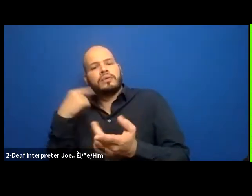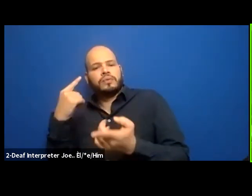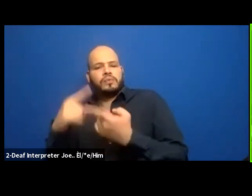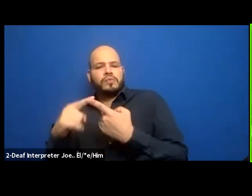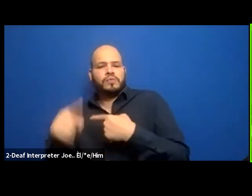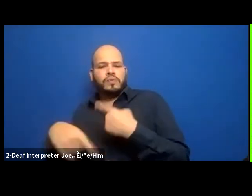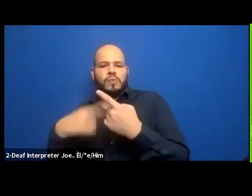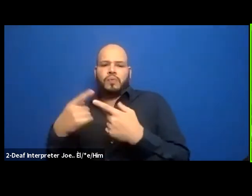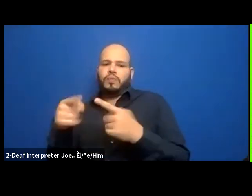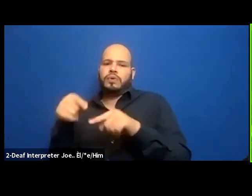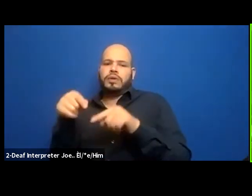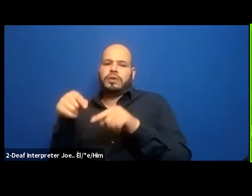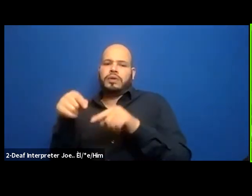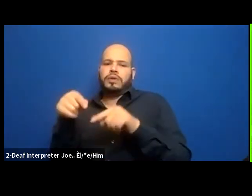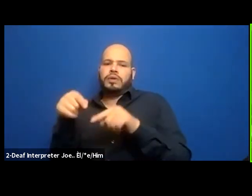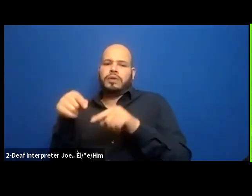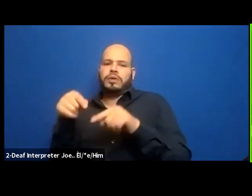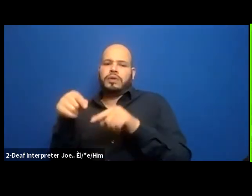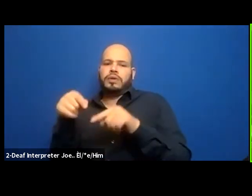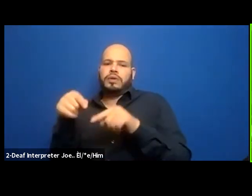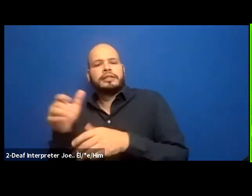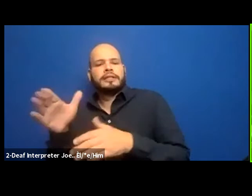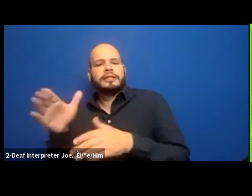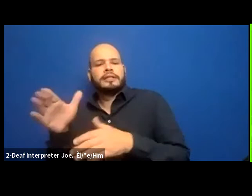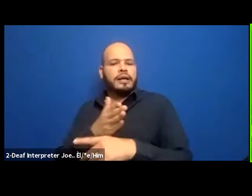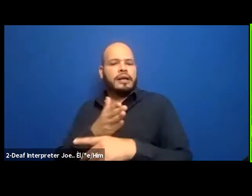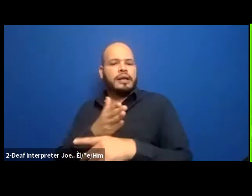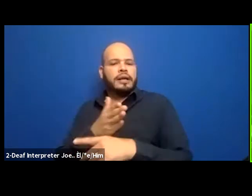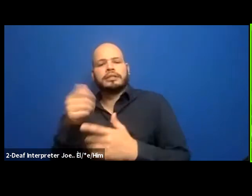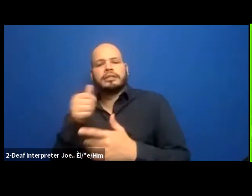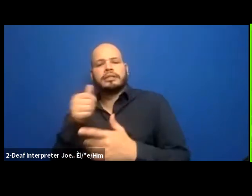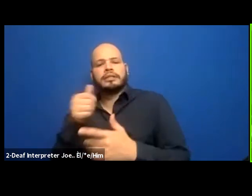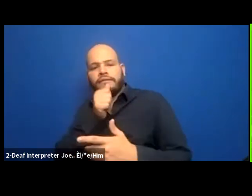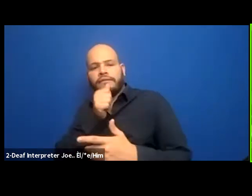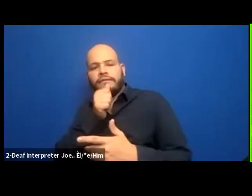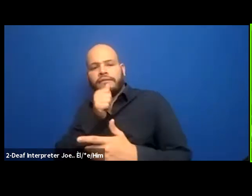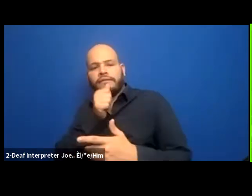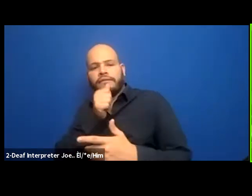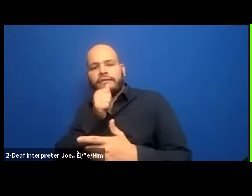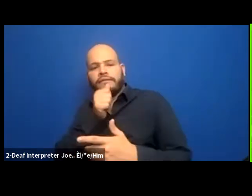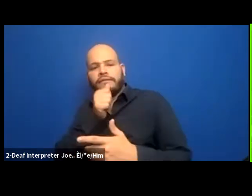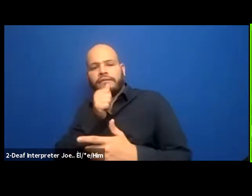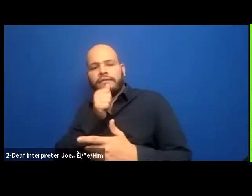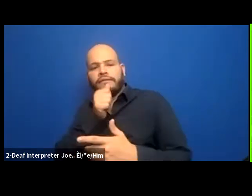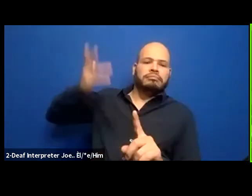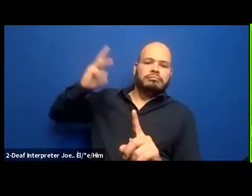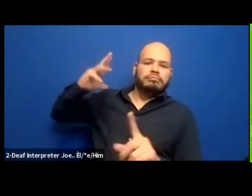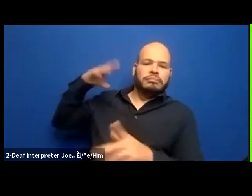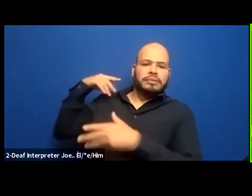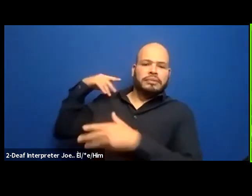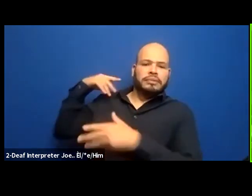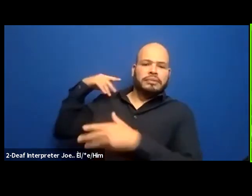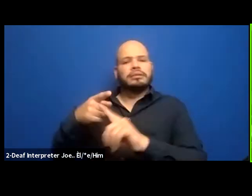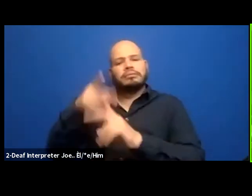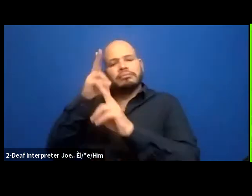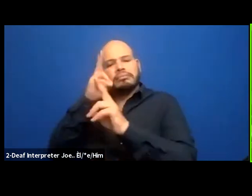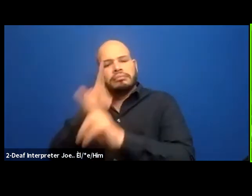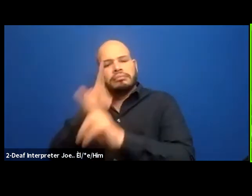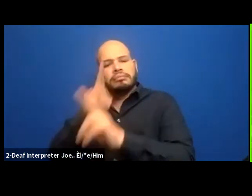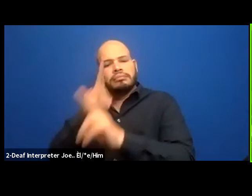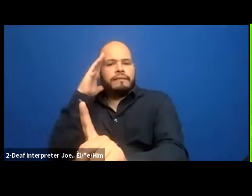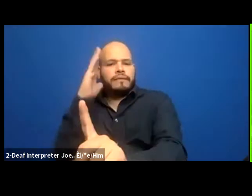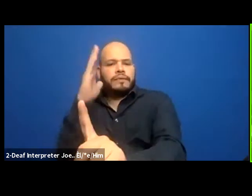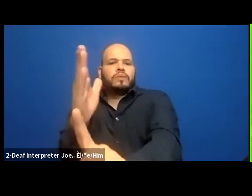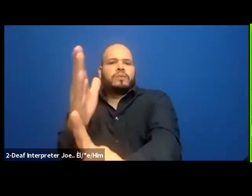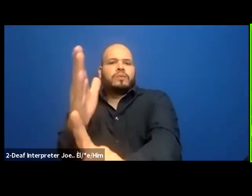don't do this work as a way of, like, preserving ourselves